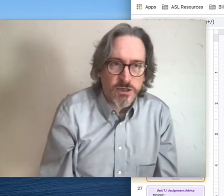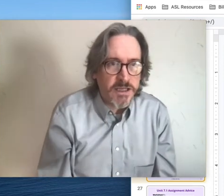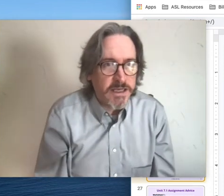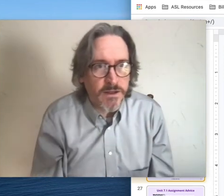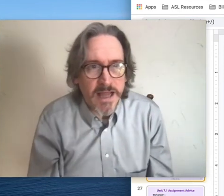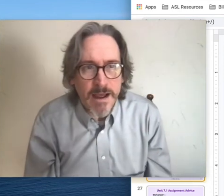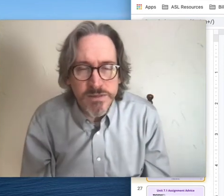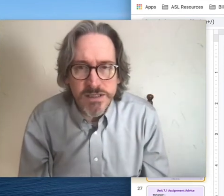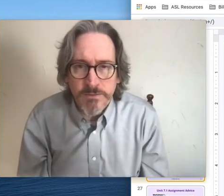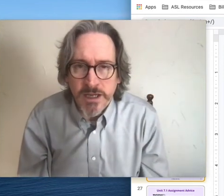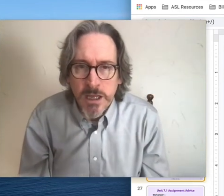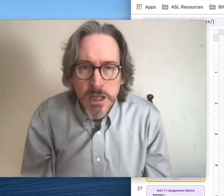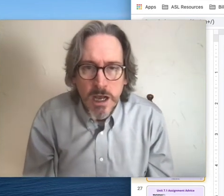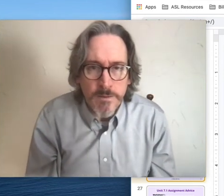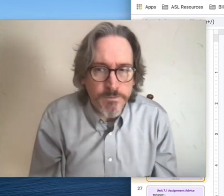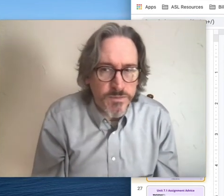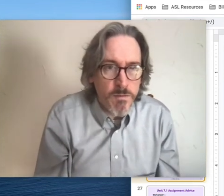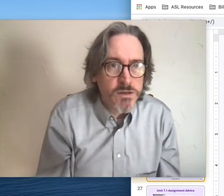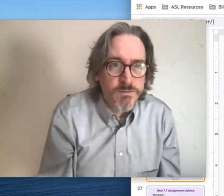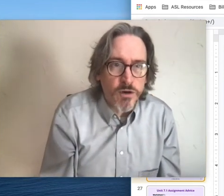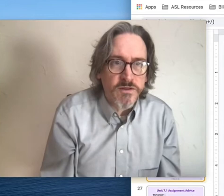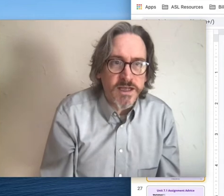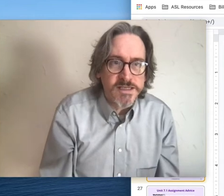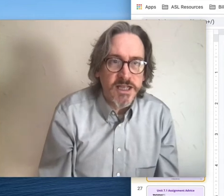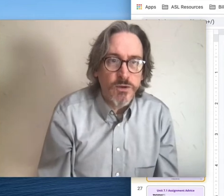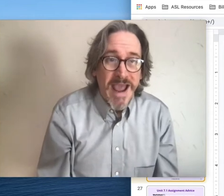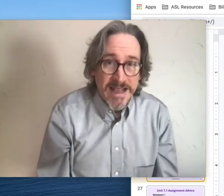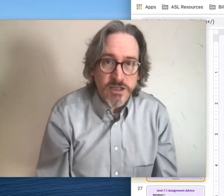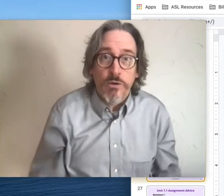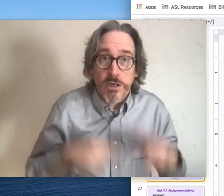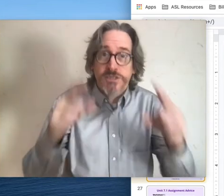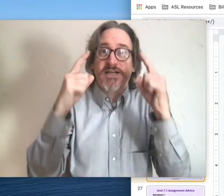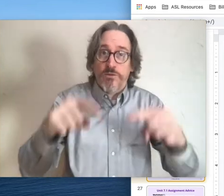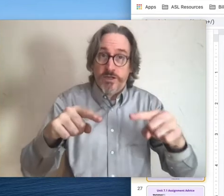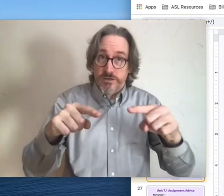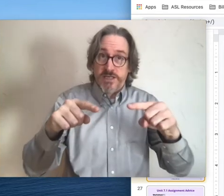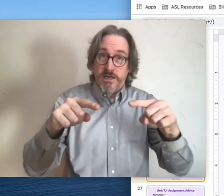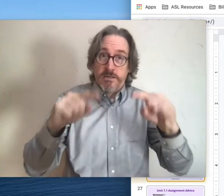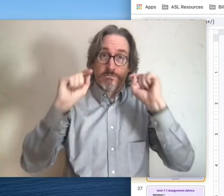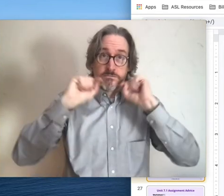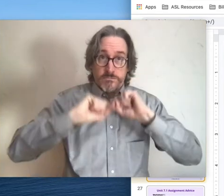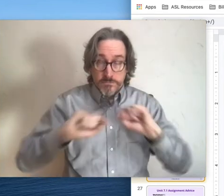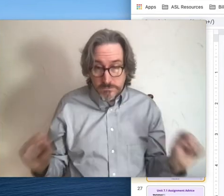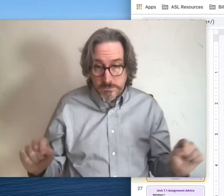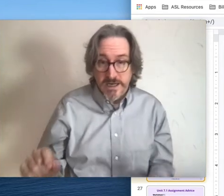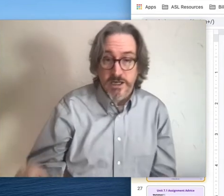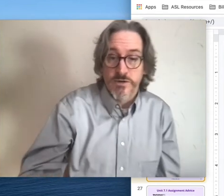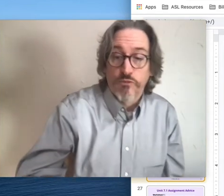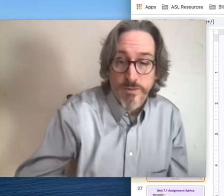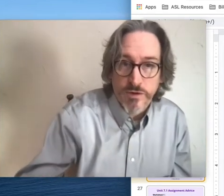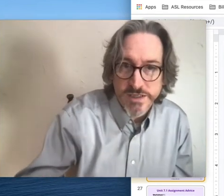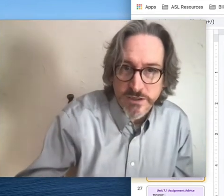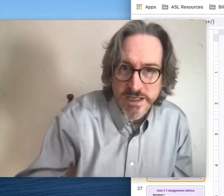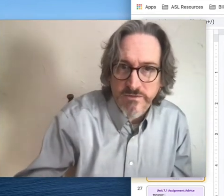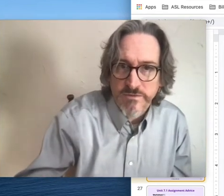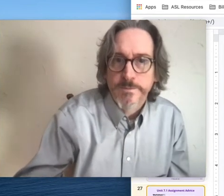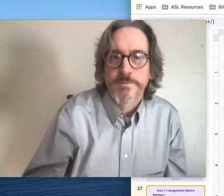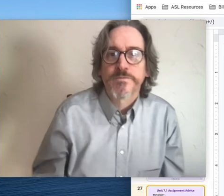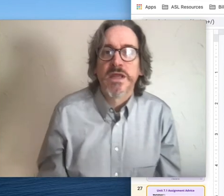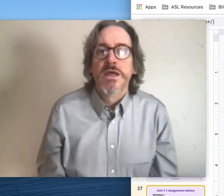ask Darlene in the lab, something. The most important thing is that you understand what they're signing and can reproduce it